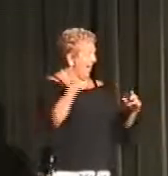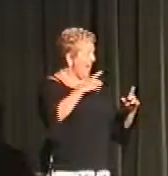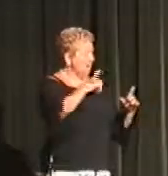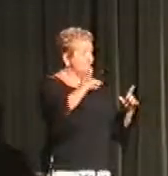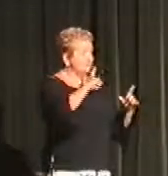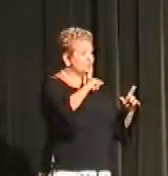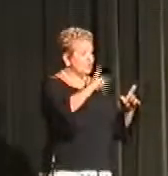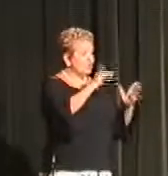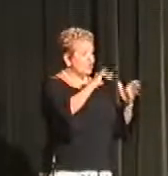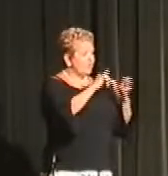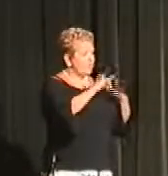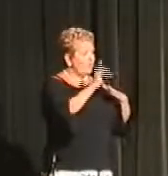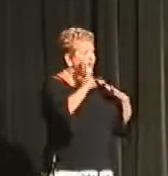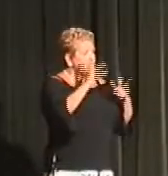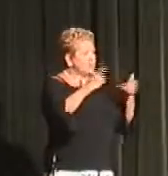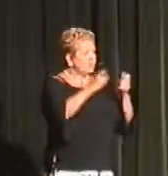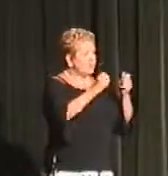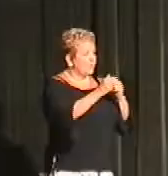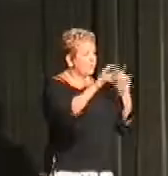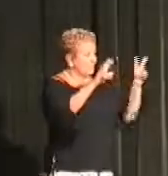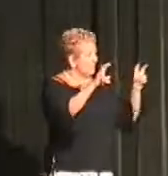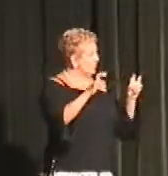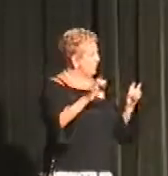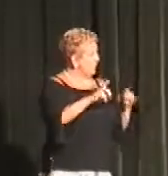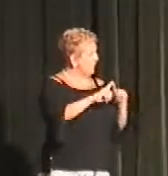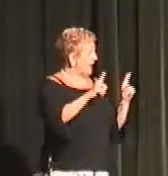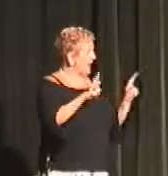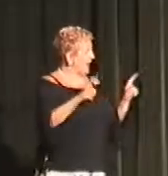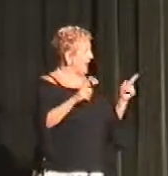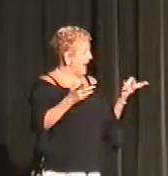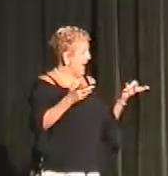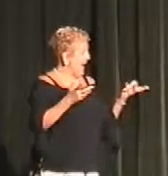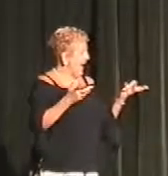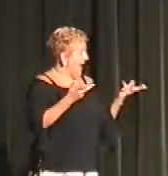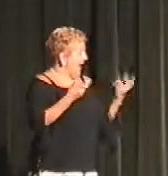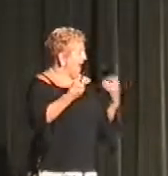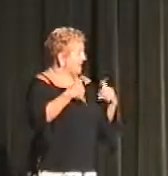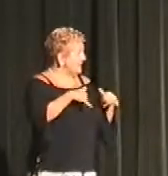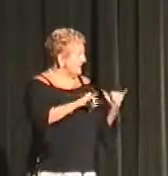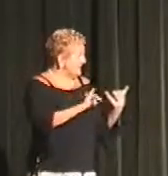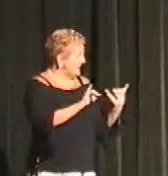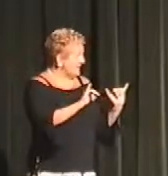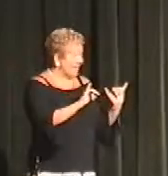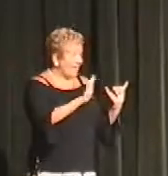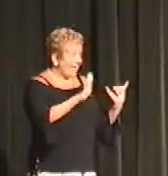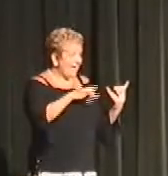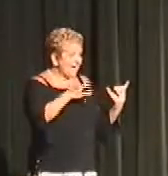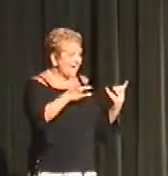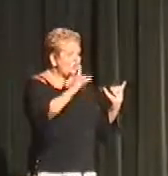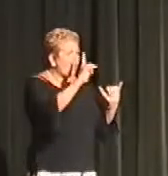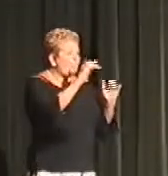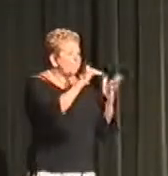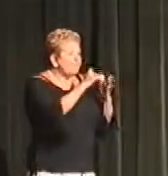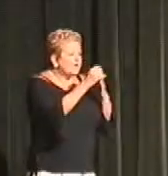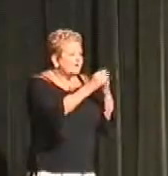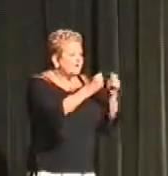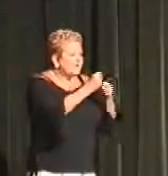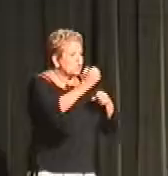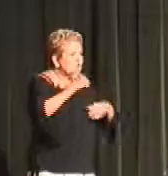some aging issues because everybody does, but I got to tell you, I still feel at least 1,000 years younger than I did when I walked